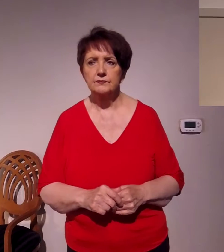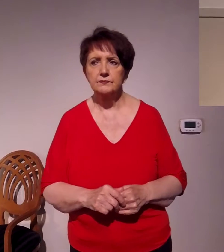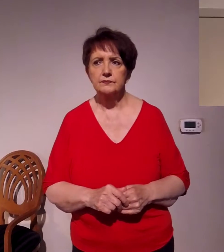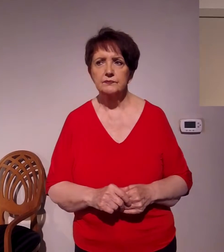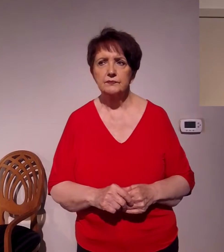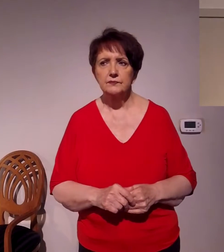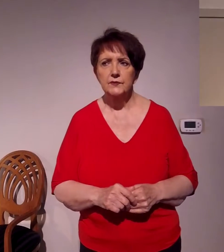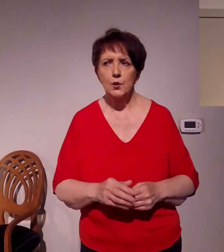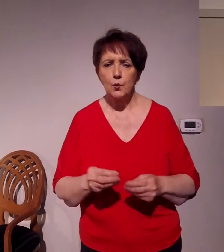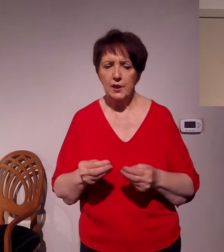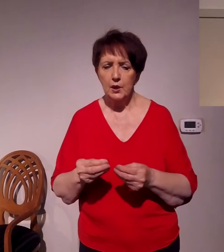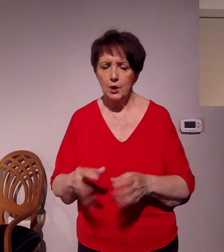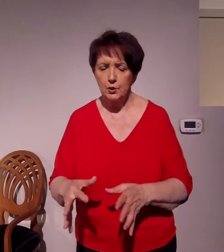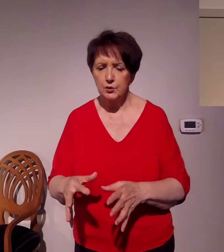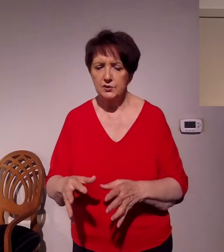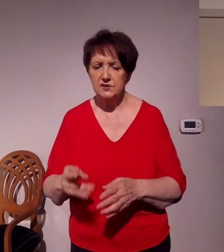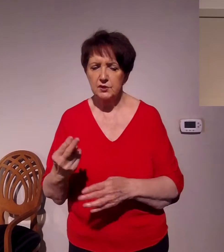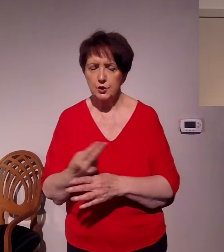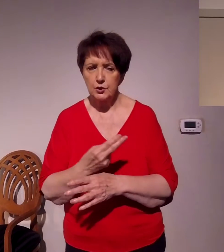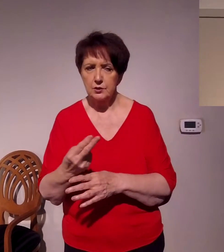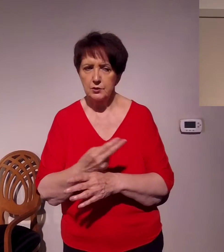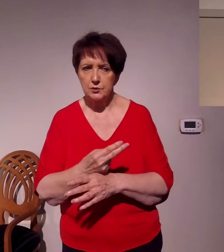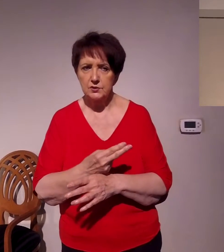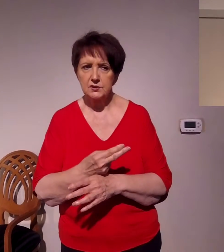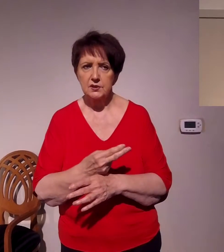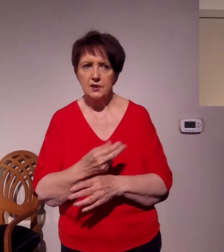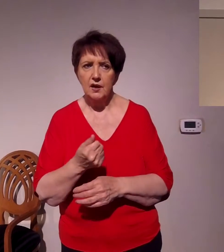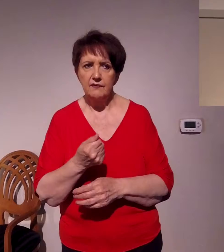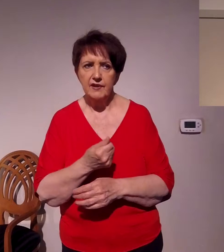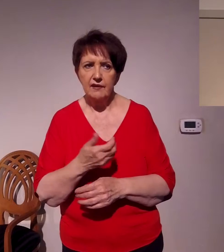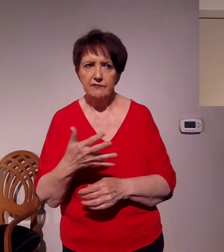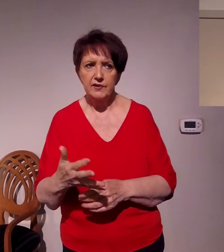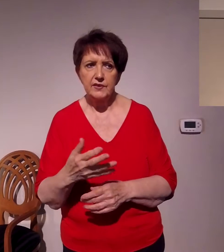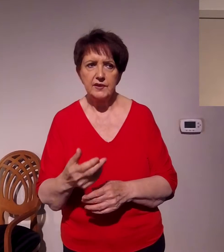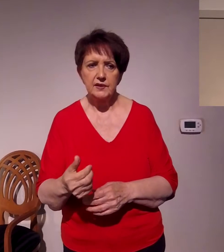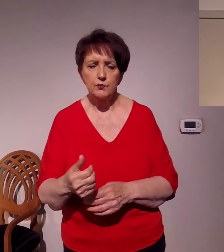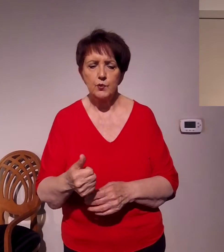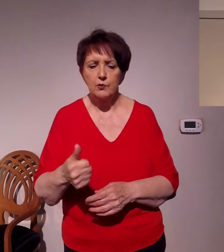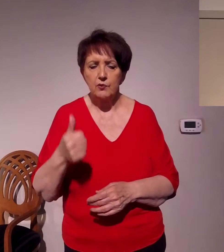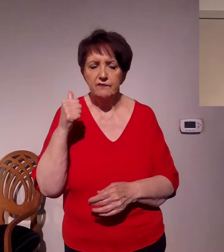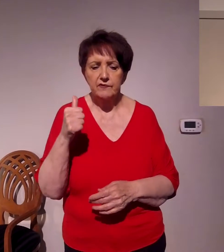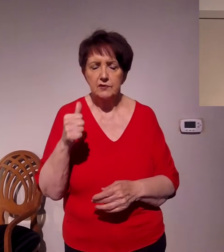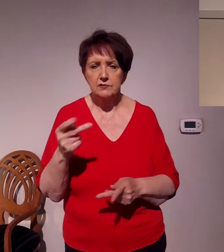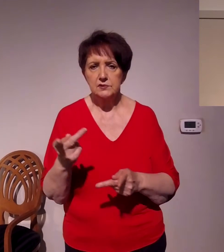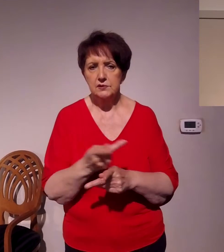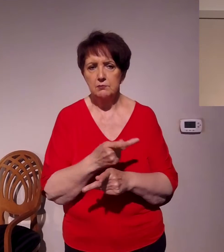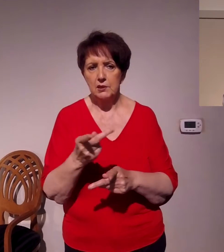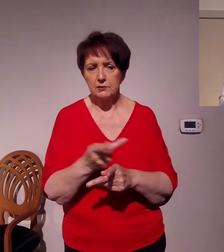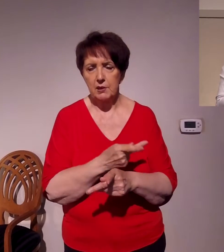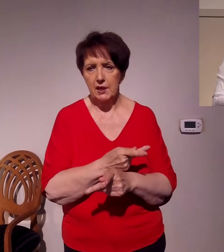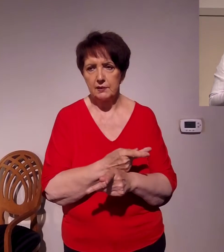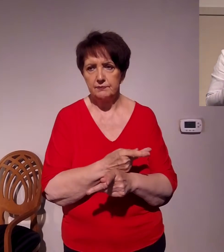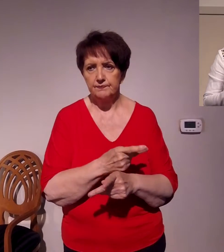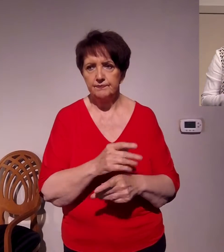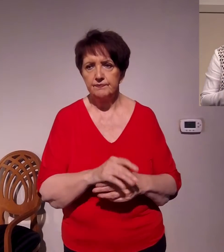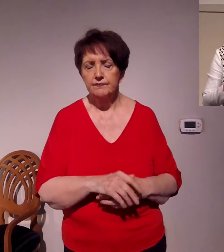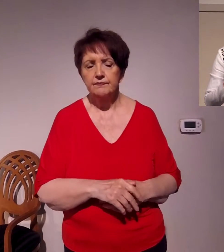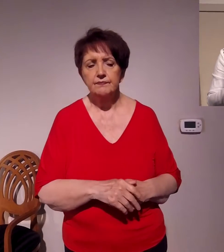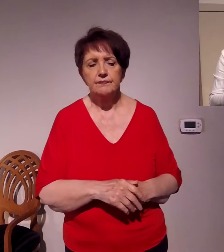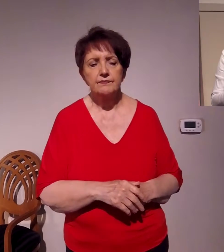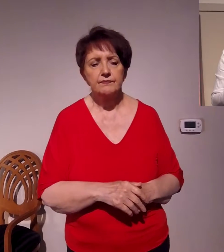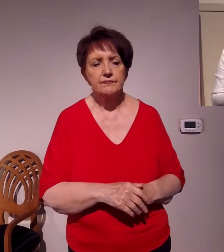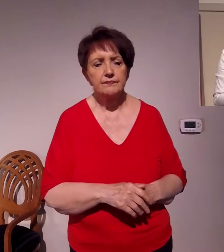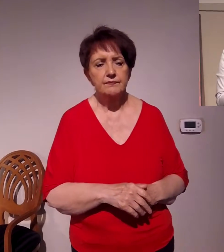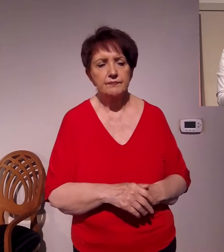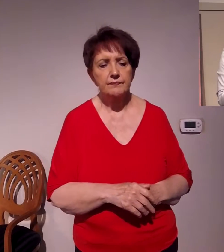We lose the use of that which we refuse to multiply. That which we refuse